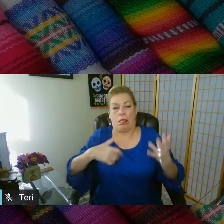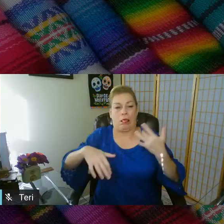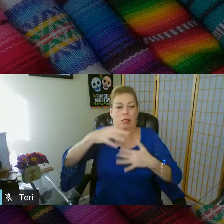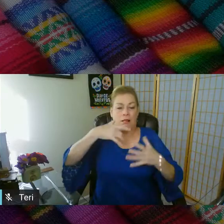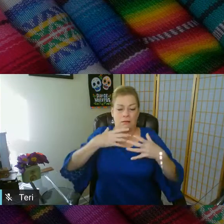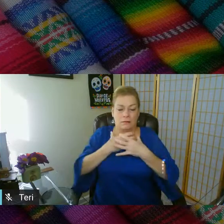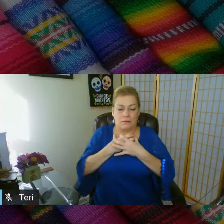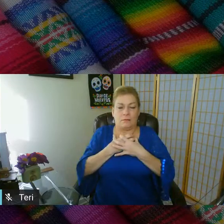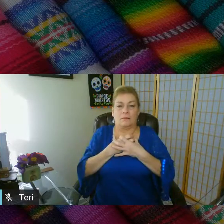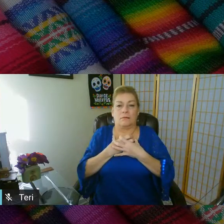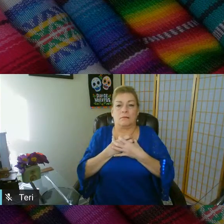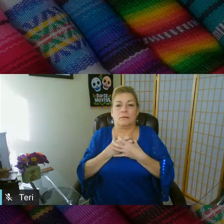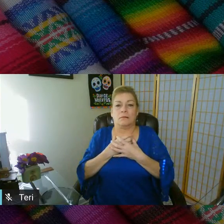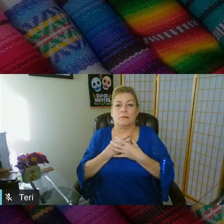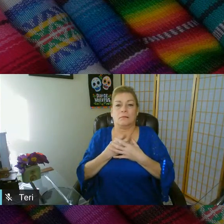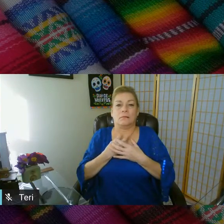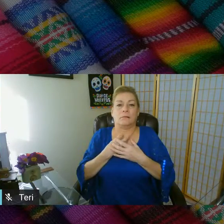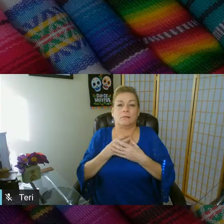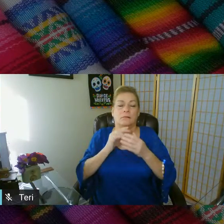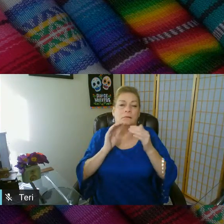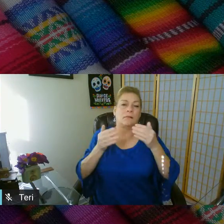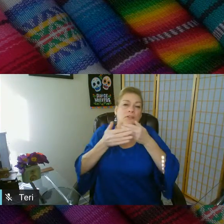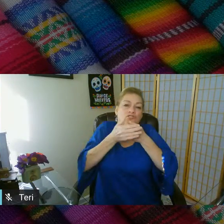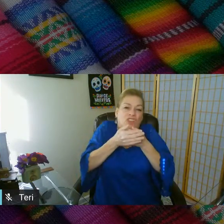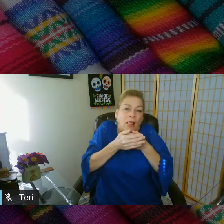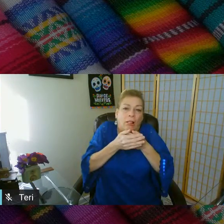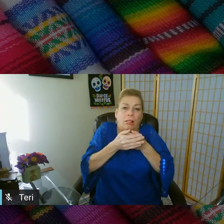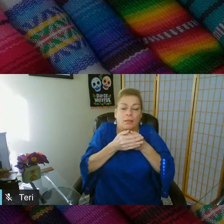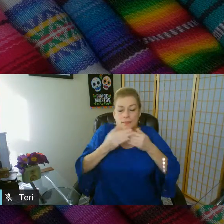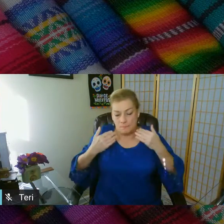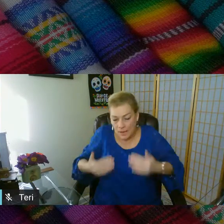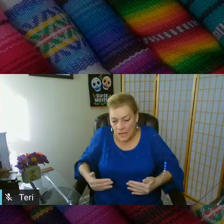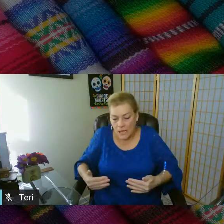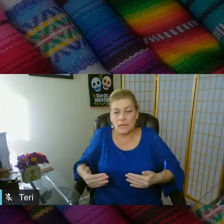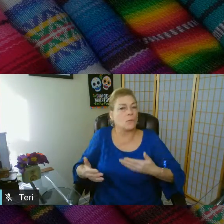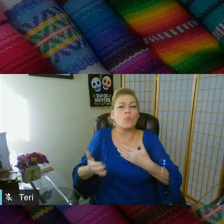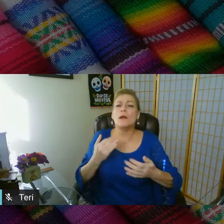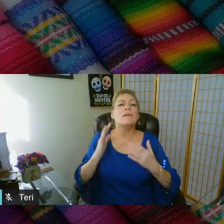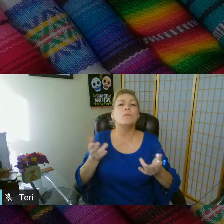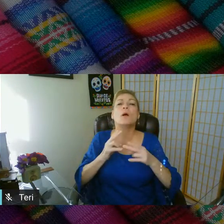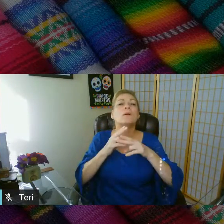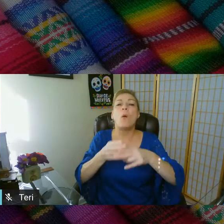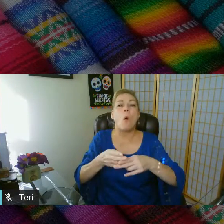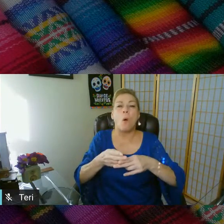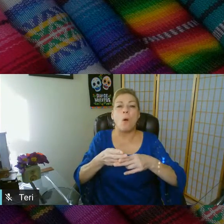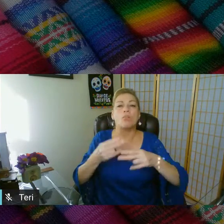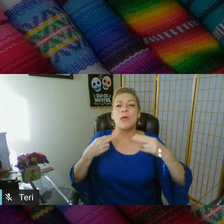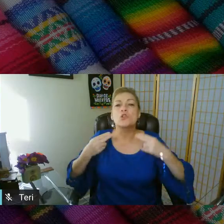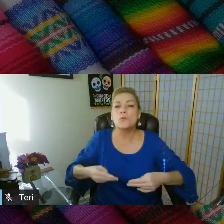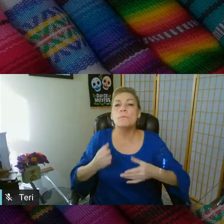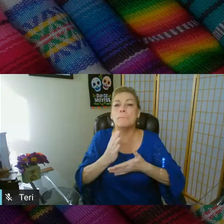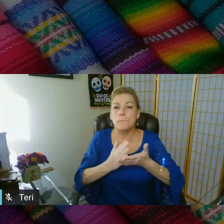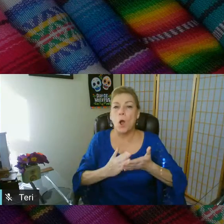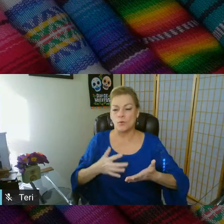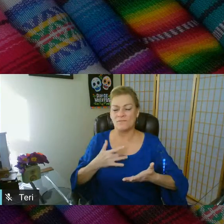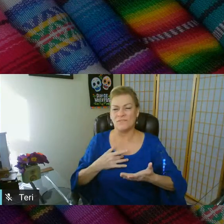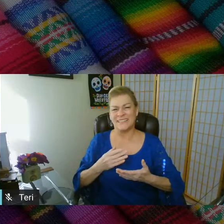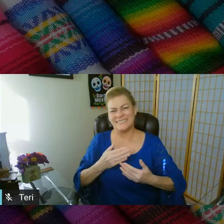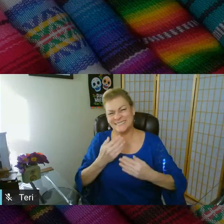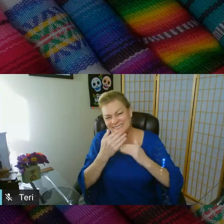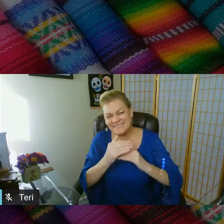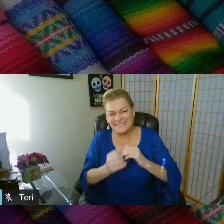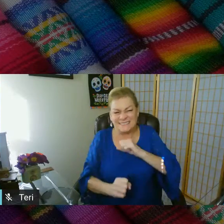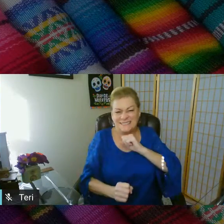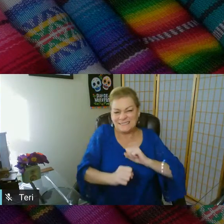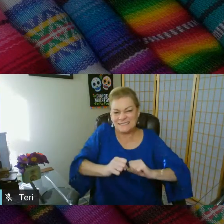have, released the shell of the body, and that feels very restrictive to us,